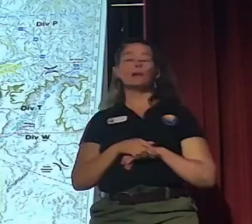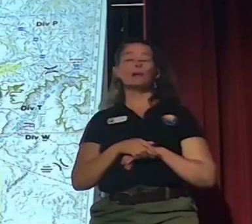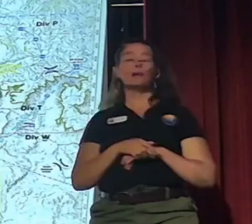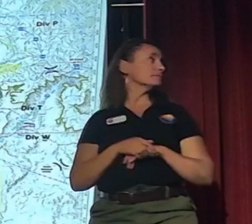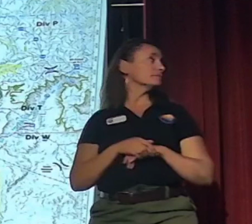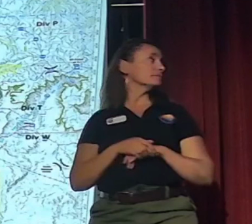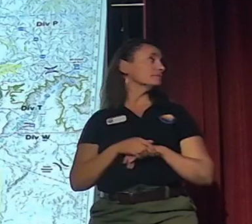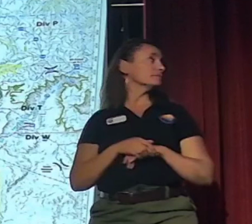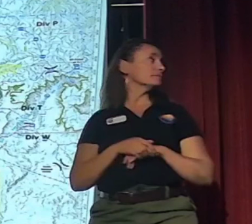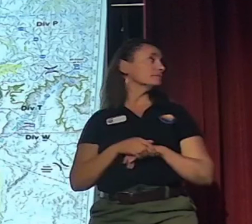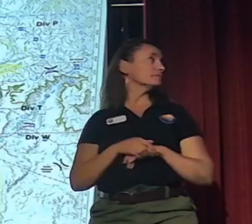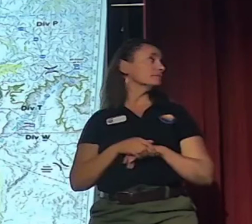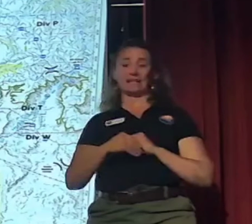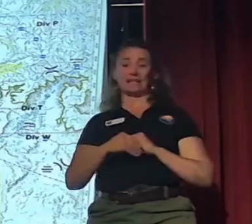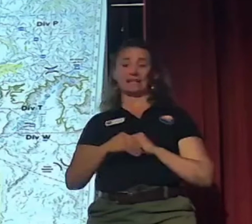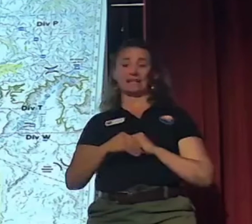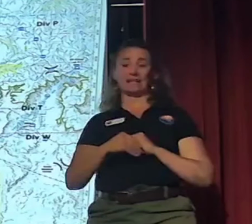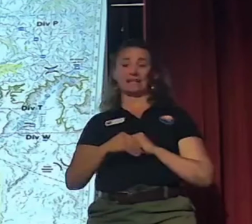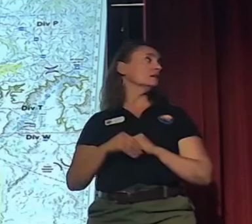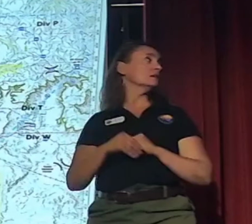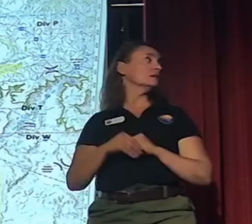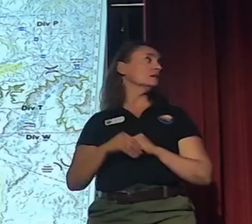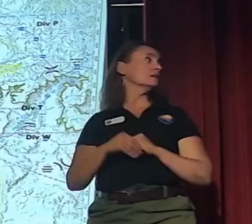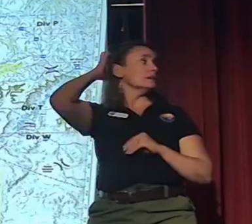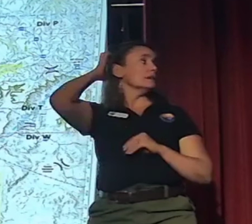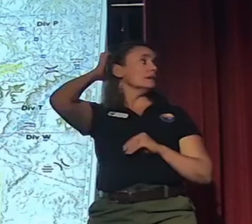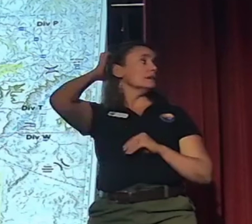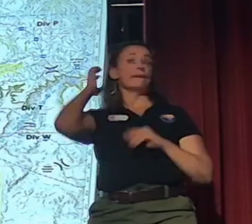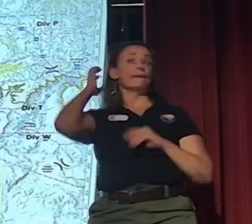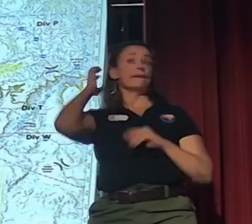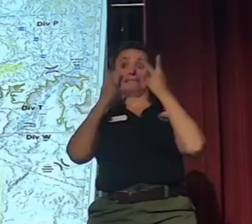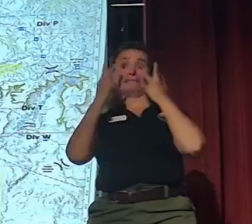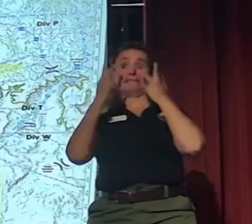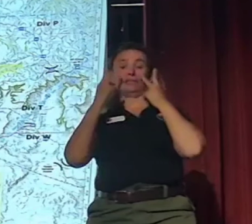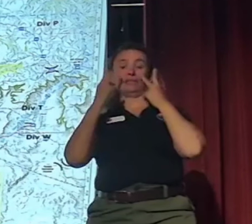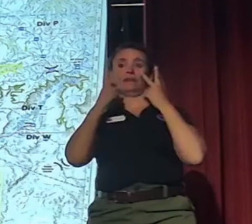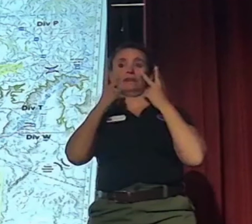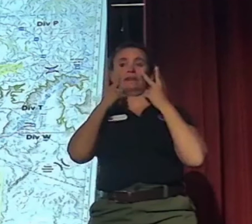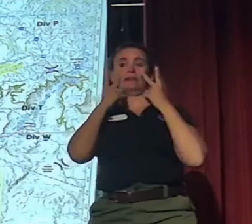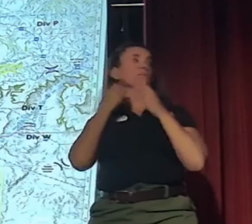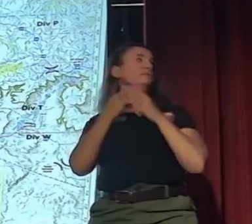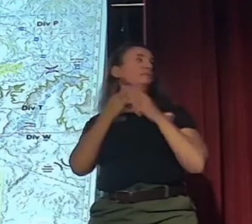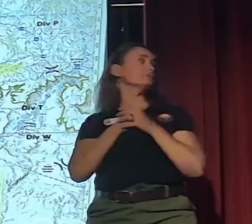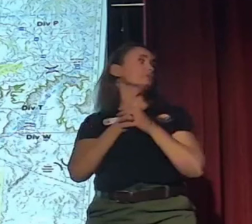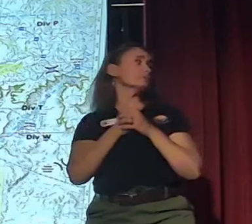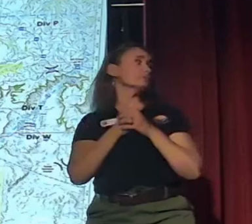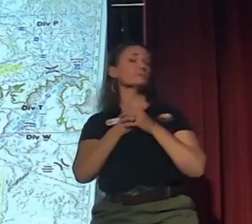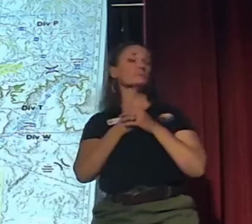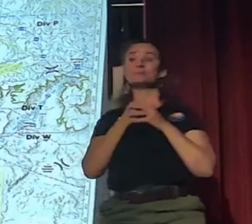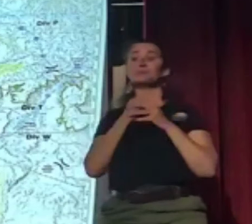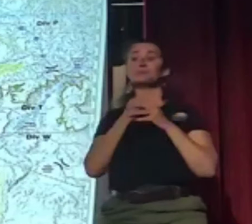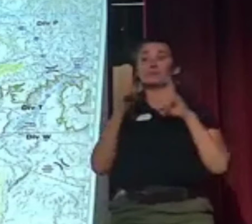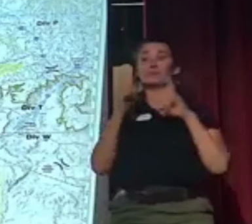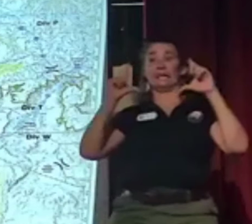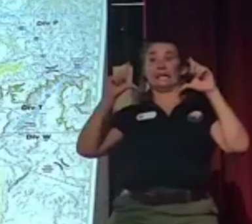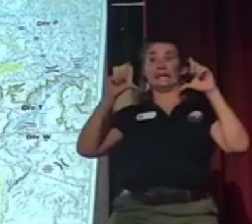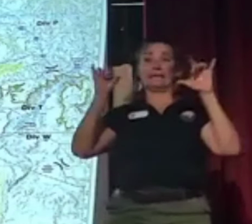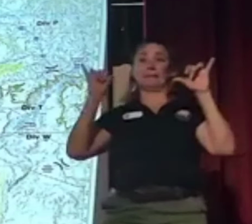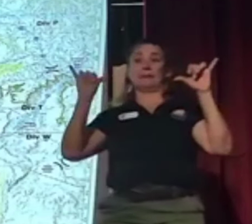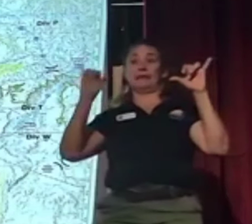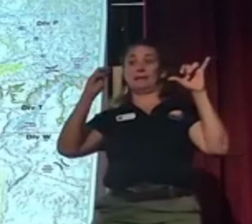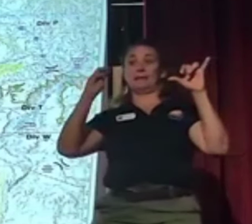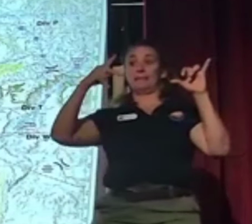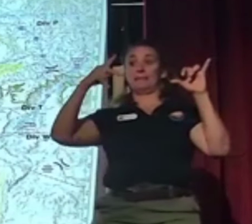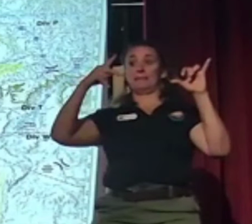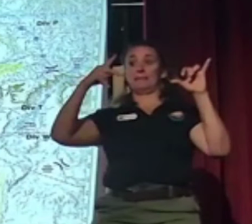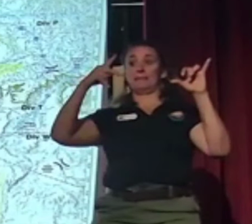I'll add a little bit to that in terms of visually for a public information standpoint. As containment goes up, the maps that we produce